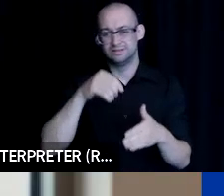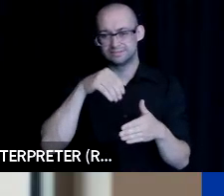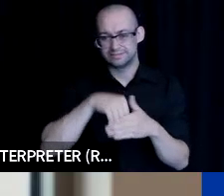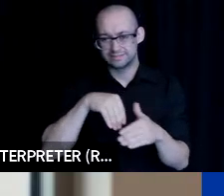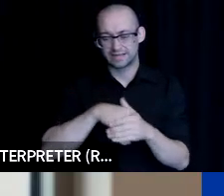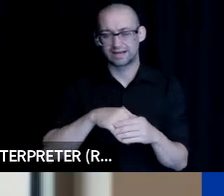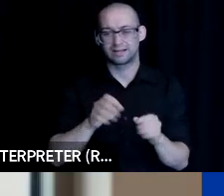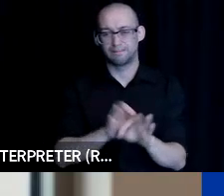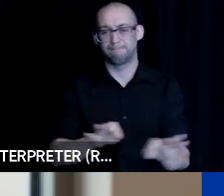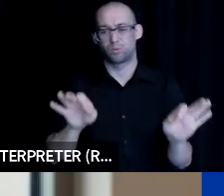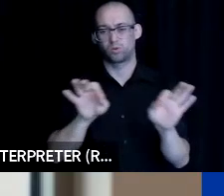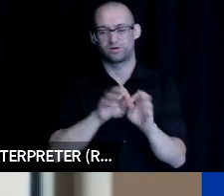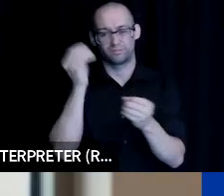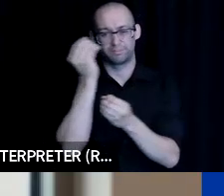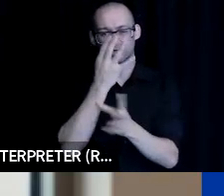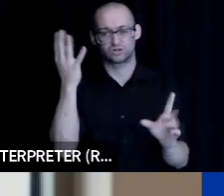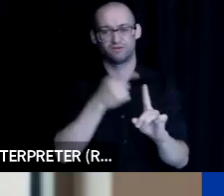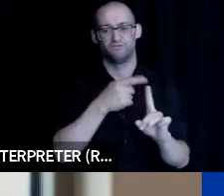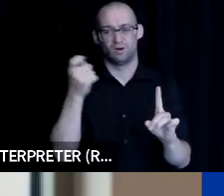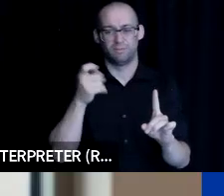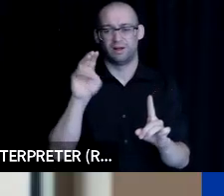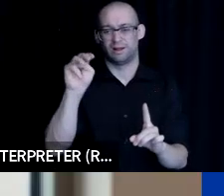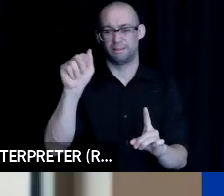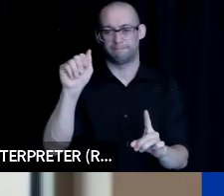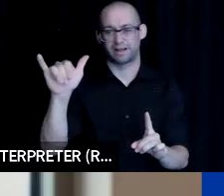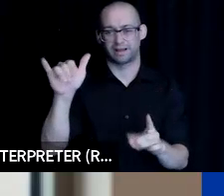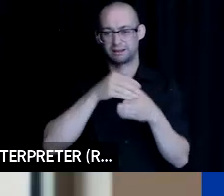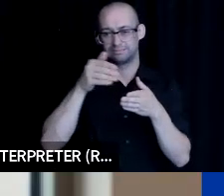takeaways from our the May outcome area meeting.